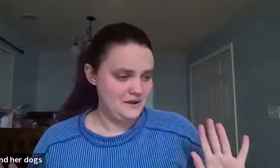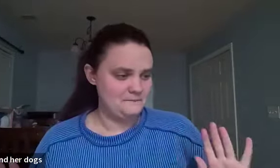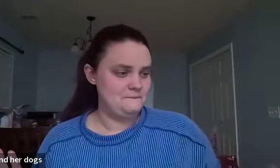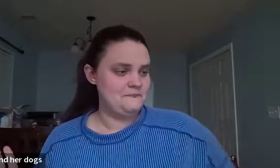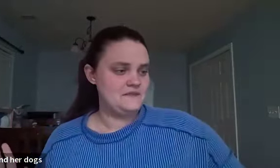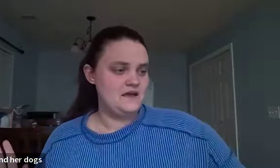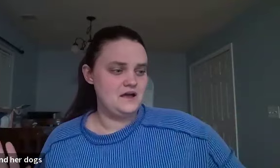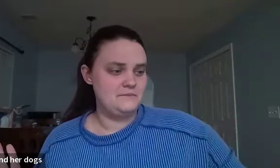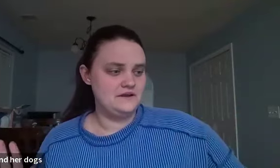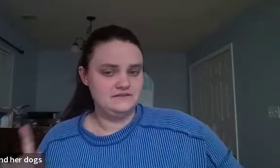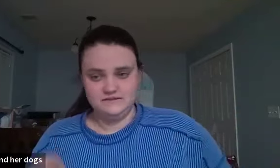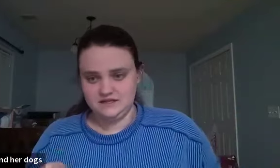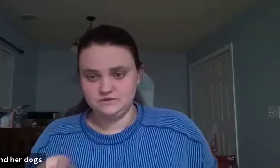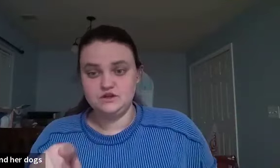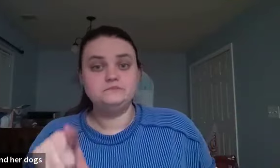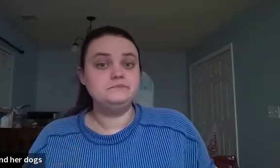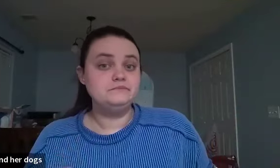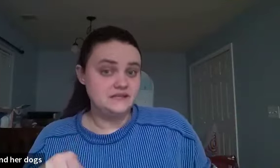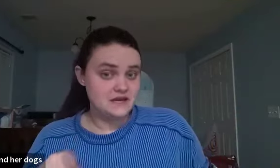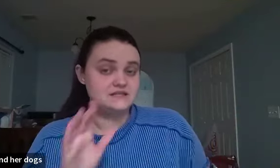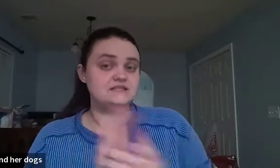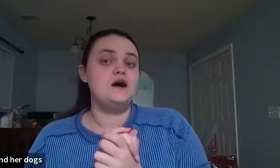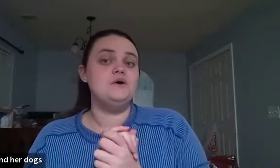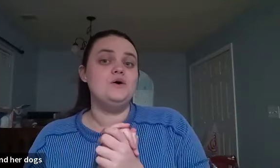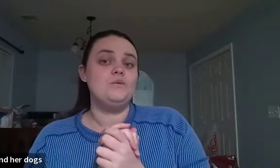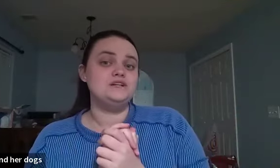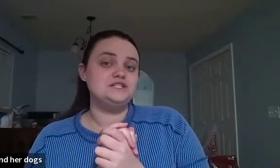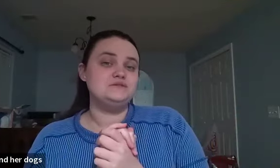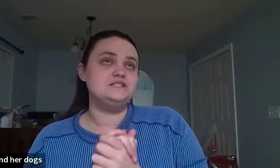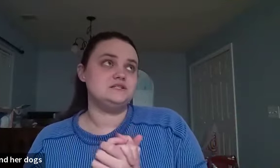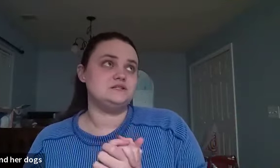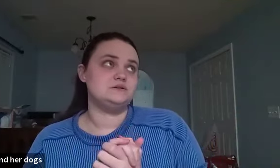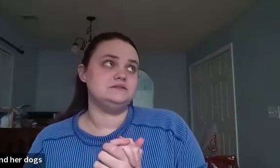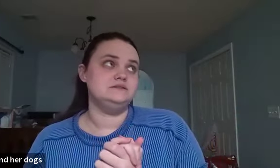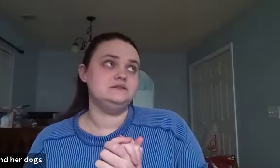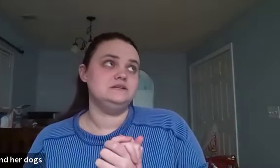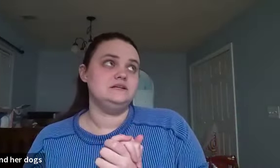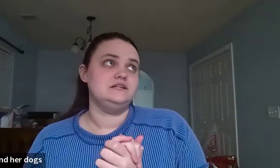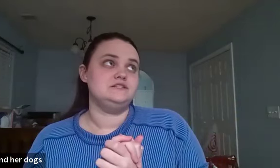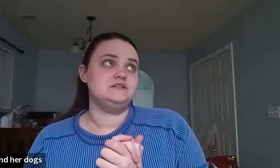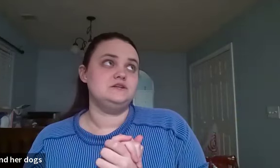Okay. Next, so pianist. What you would do is